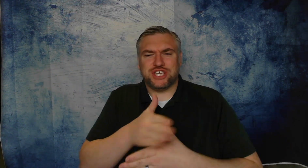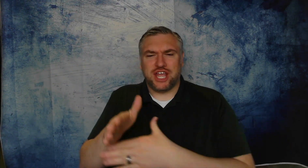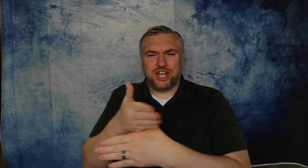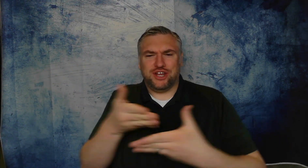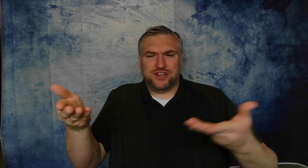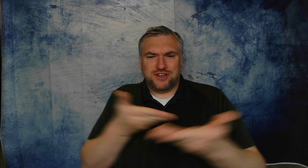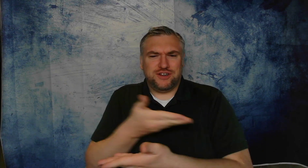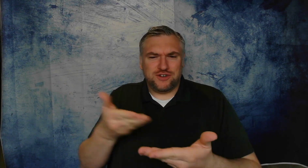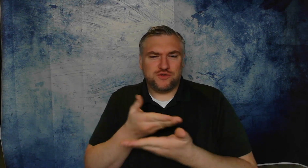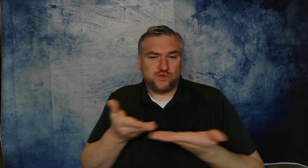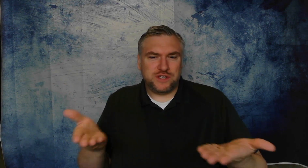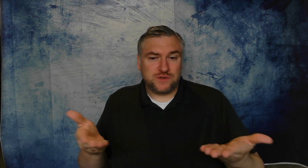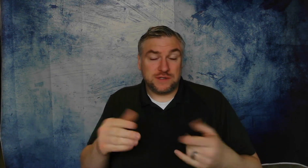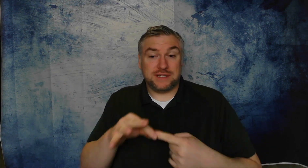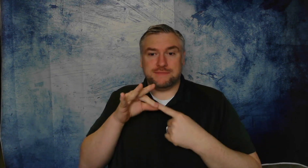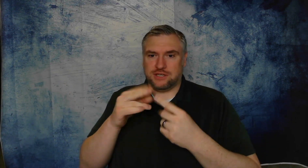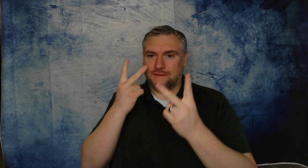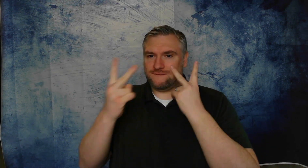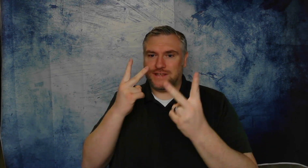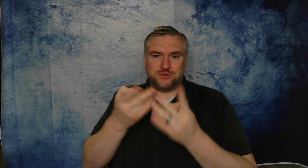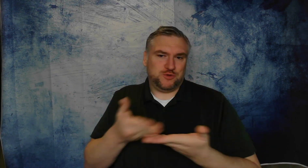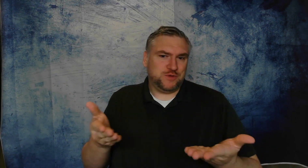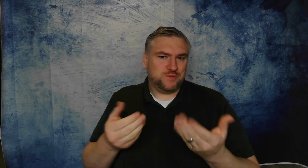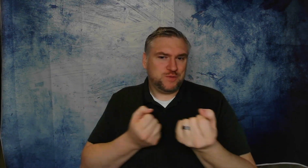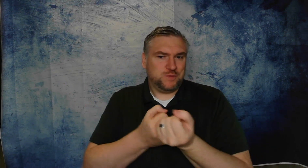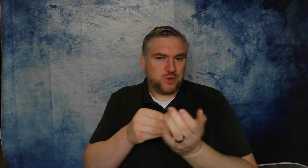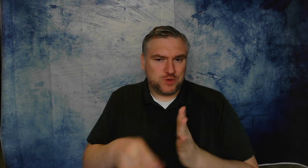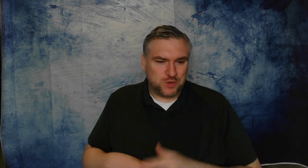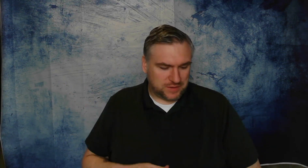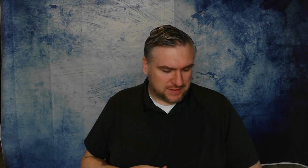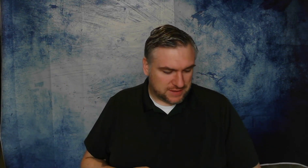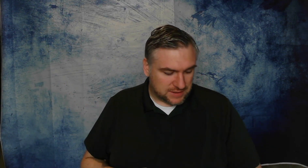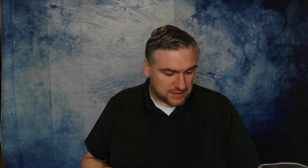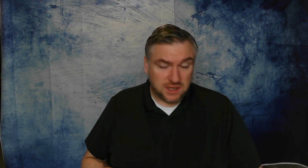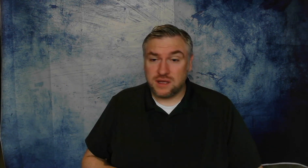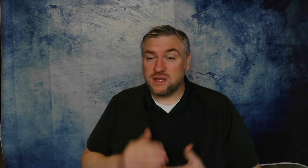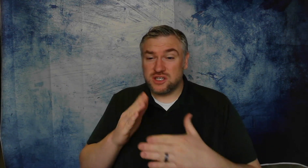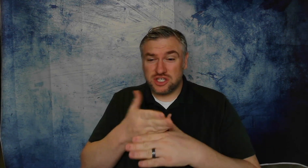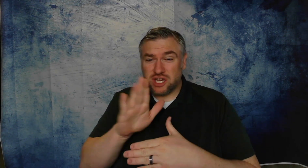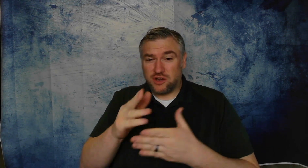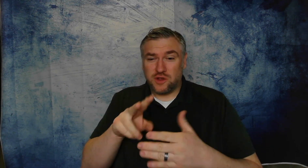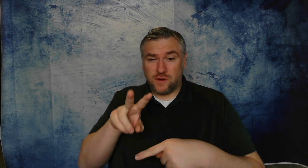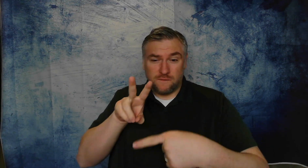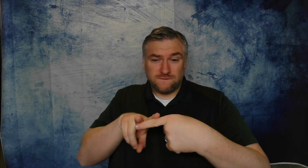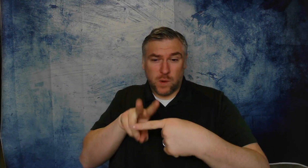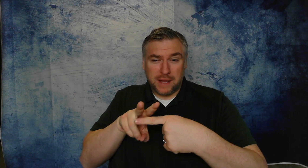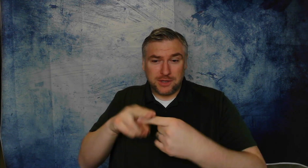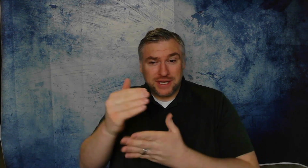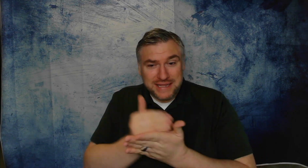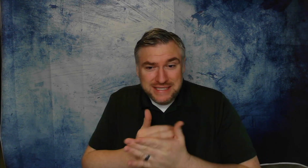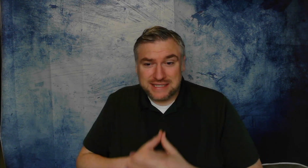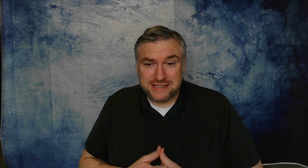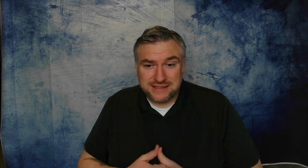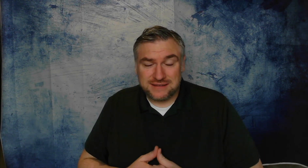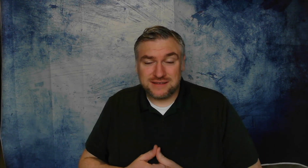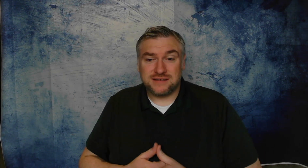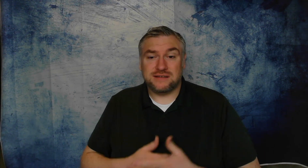need to share back and forth the resources we have, especially visual resources to support students. Share your vocab